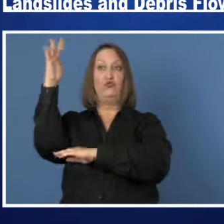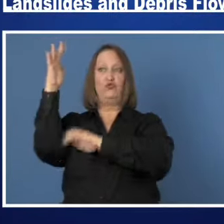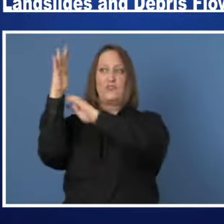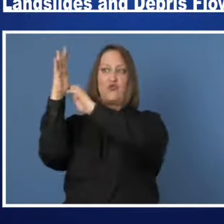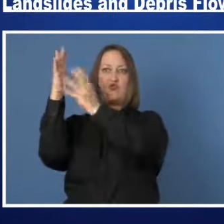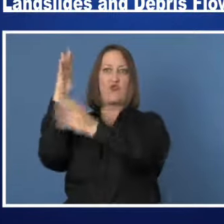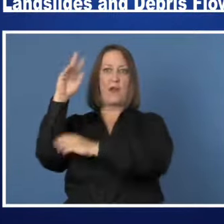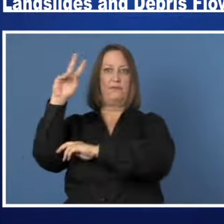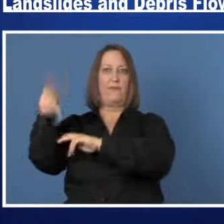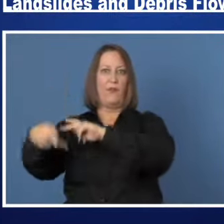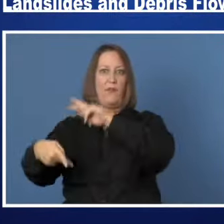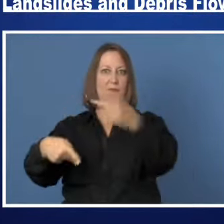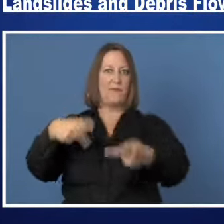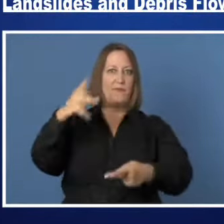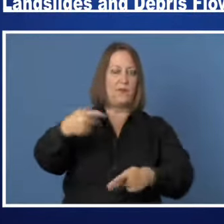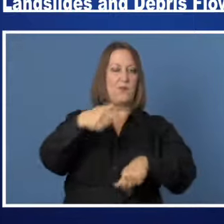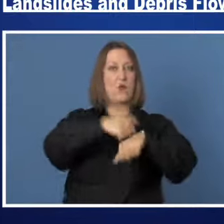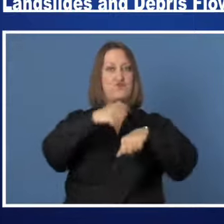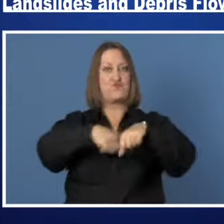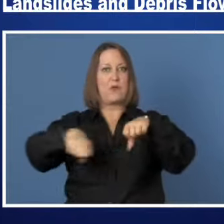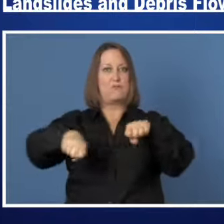or boulders knocking together.